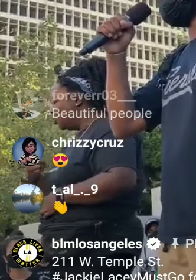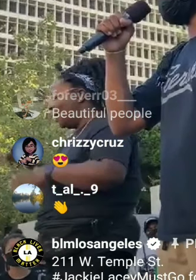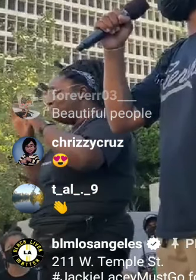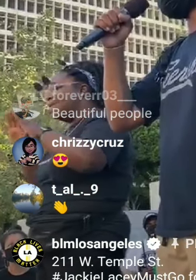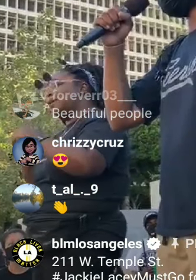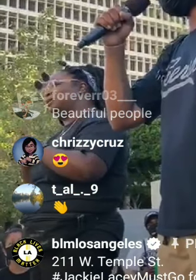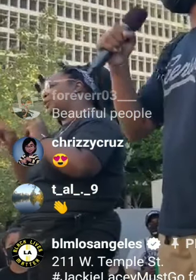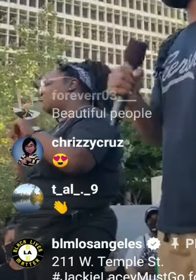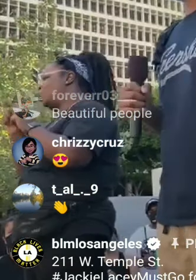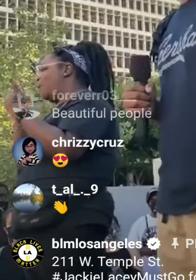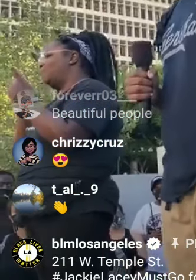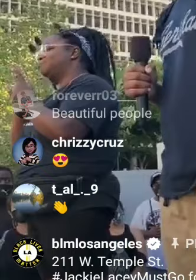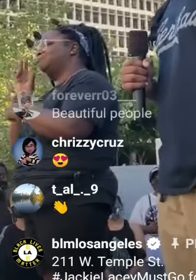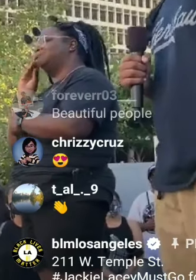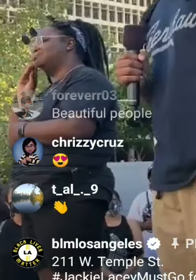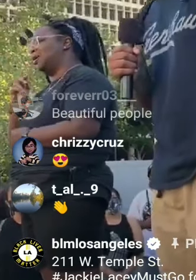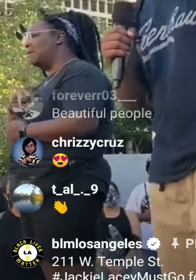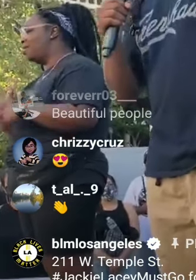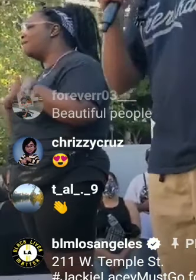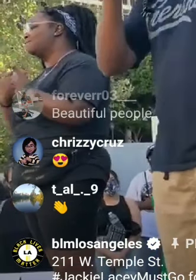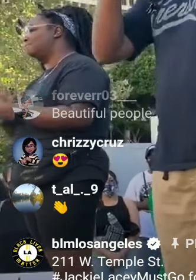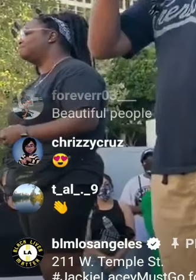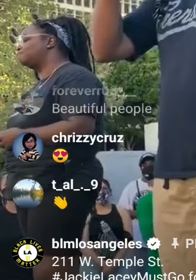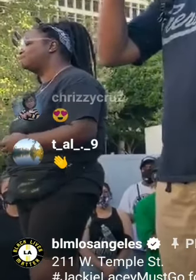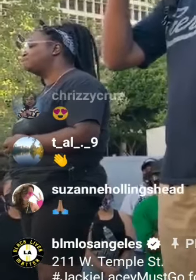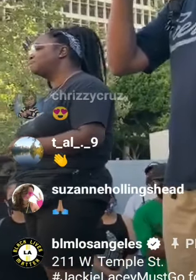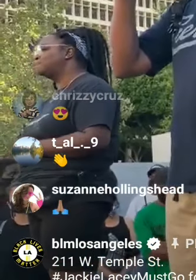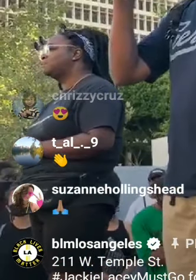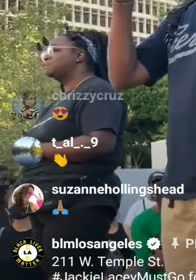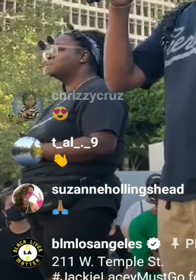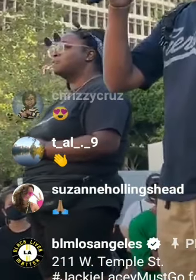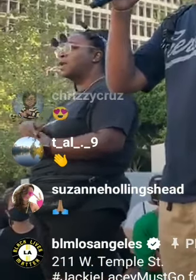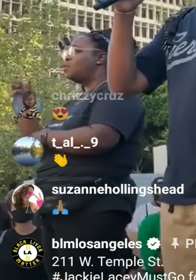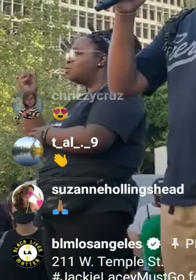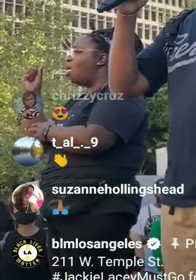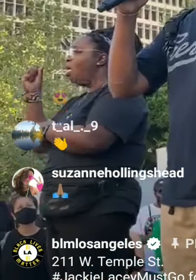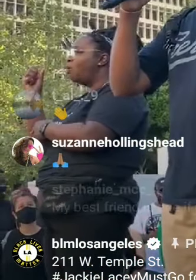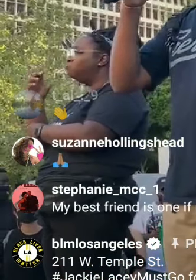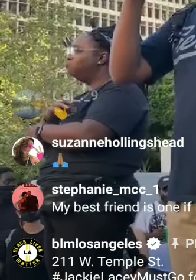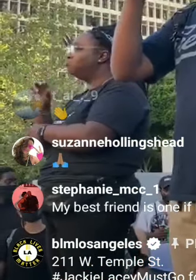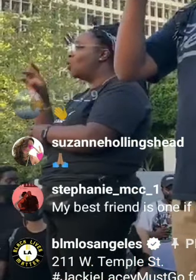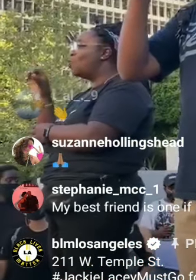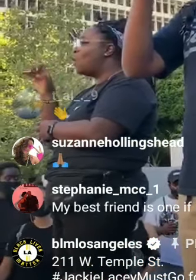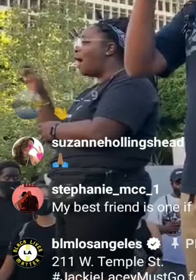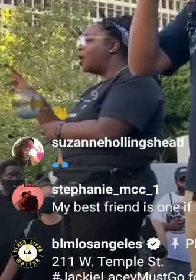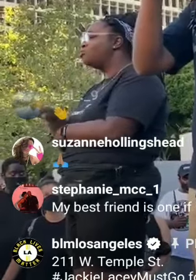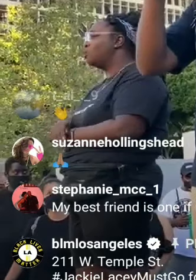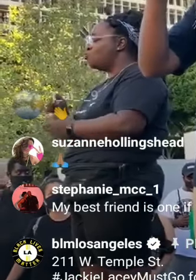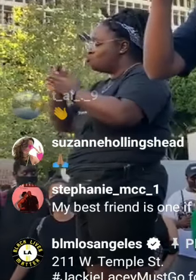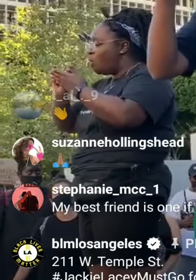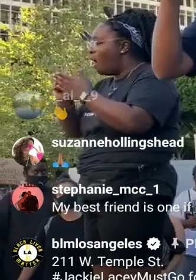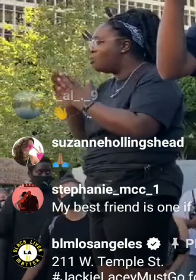so we become the thing for other people that we needed most ourselves. And there is no work that is more